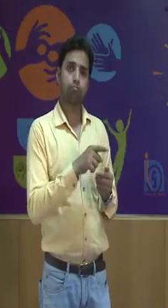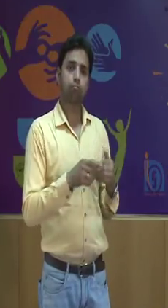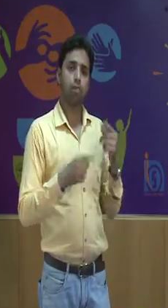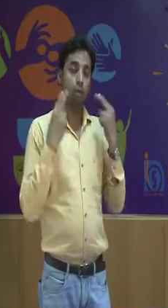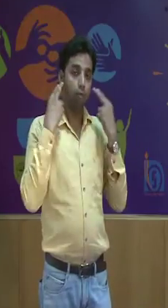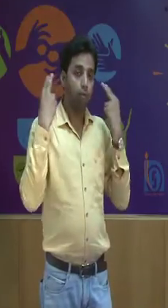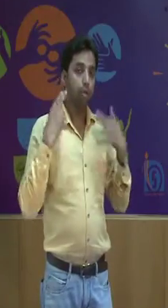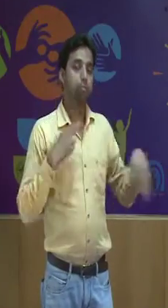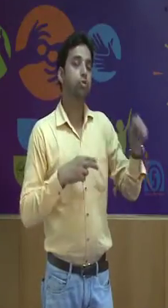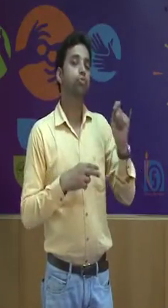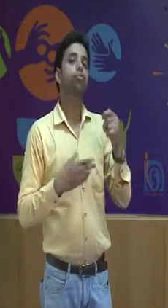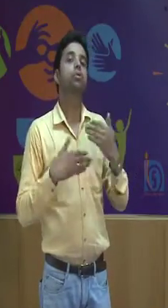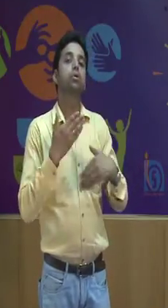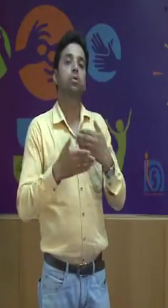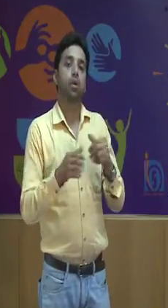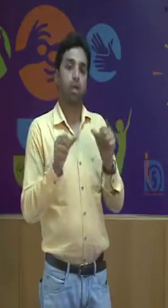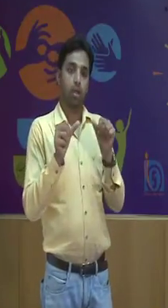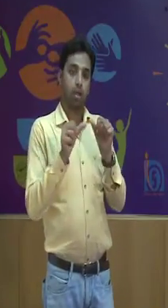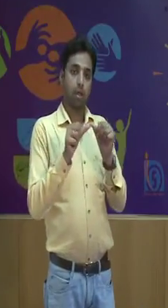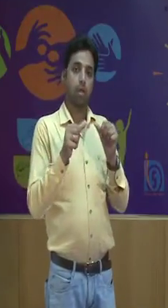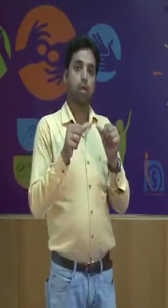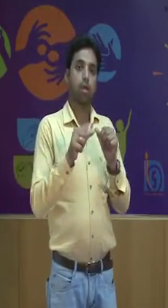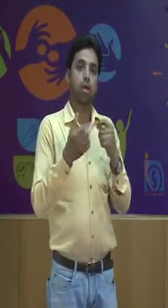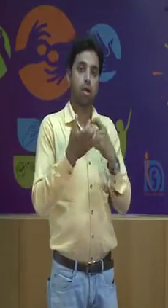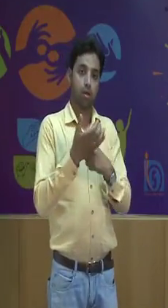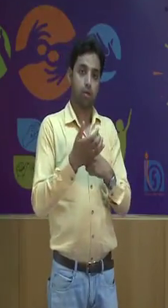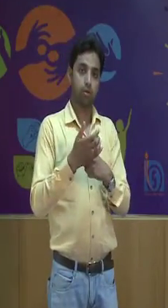in his famous work Arthashastra,